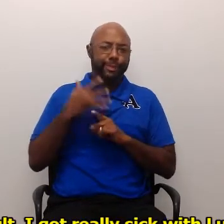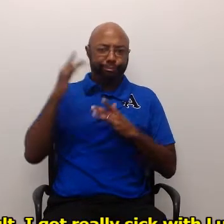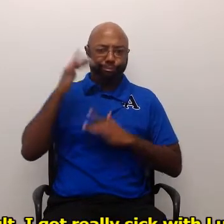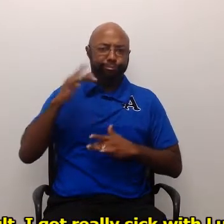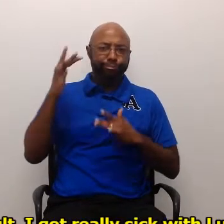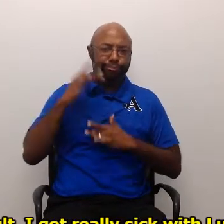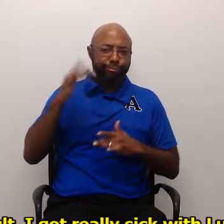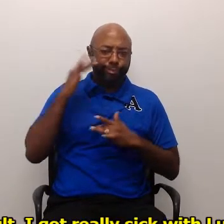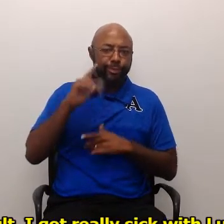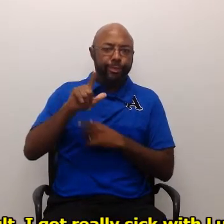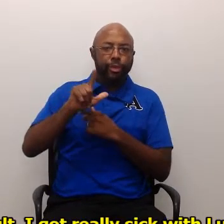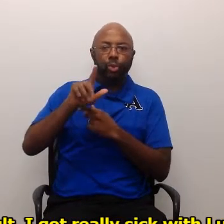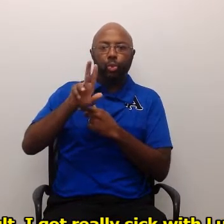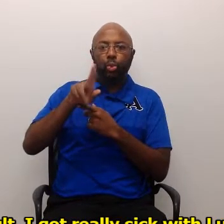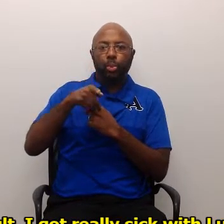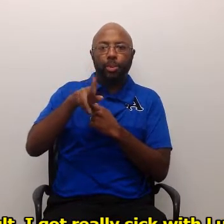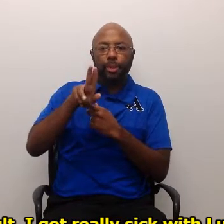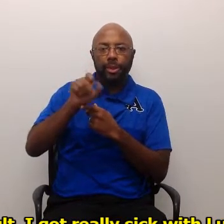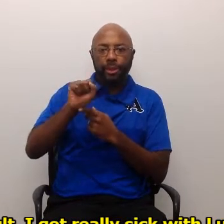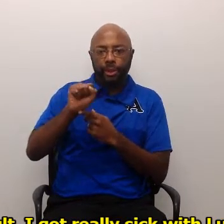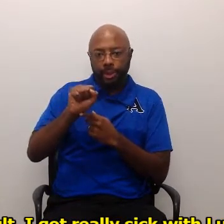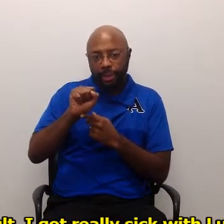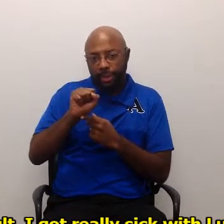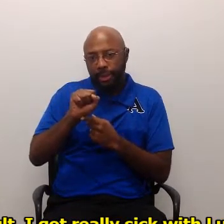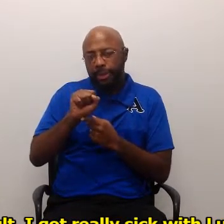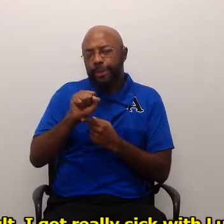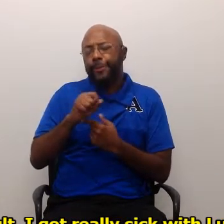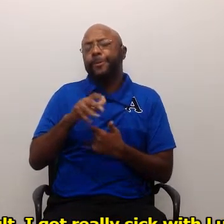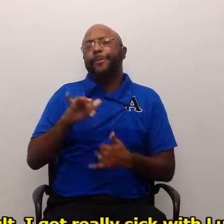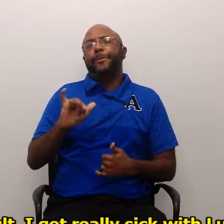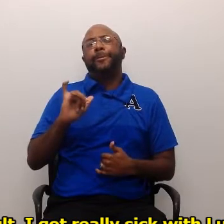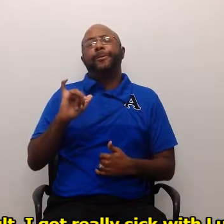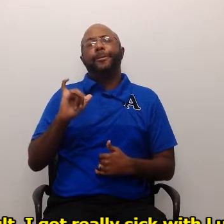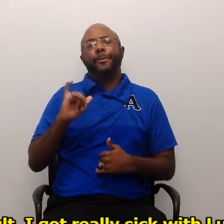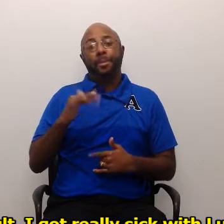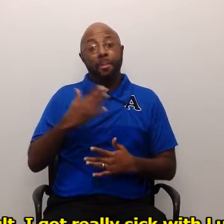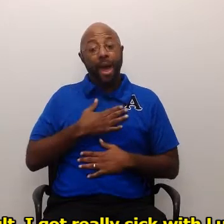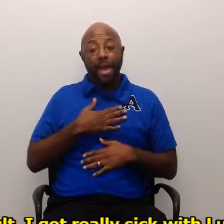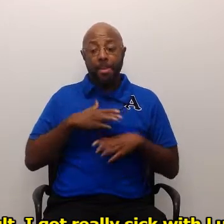Now, as an adult, I got really sick with lupus.